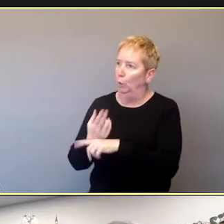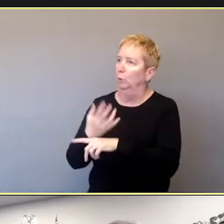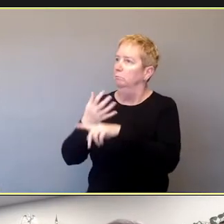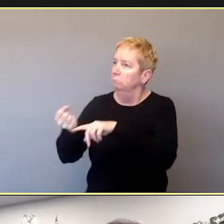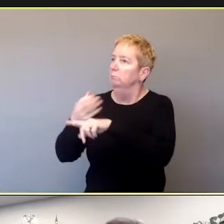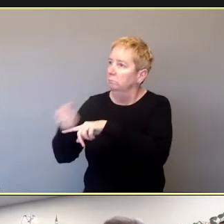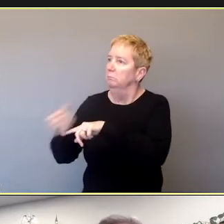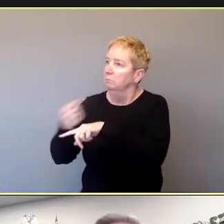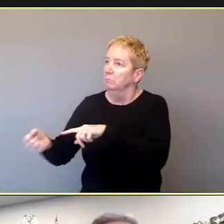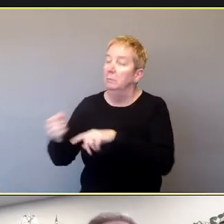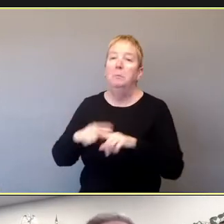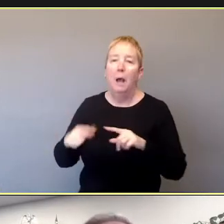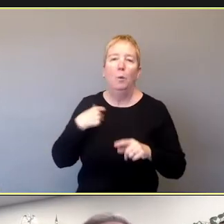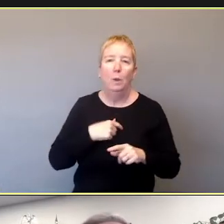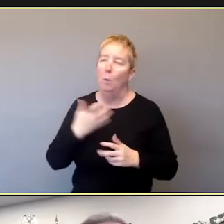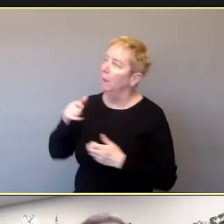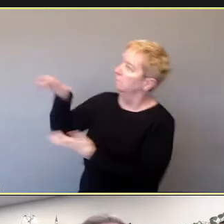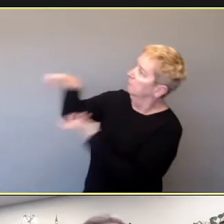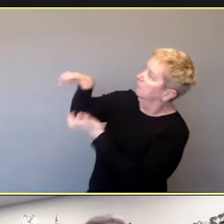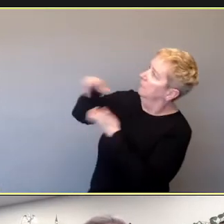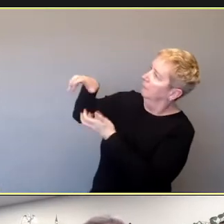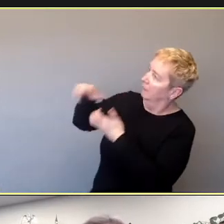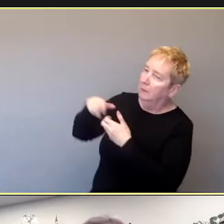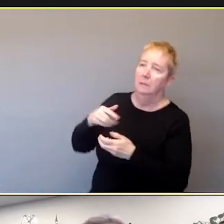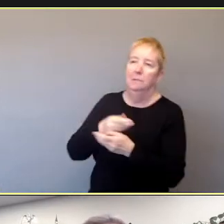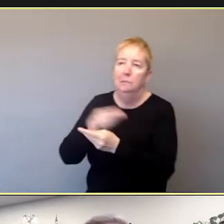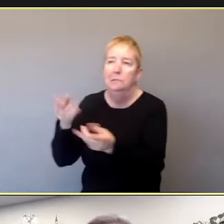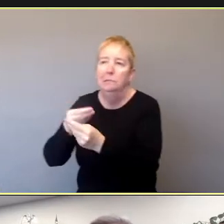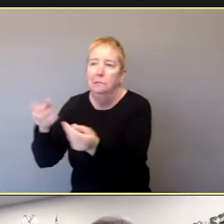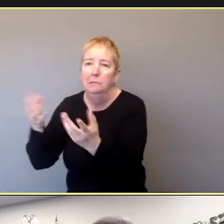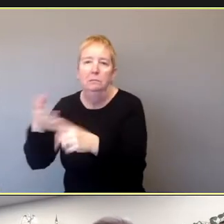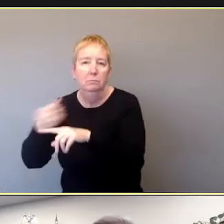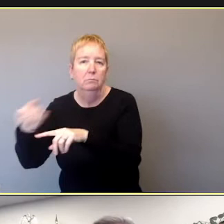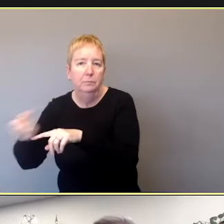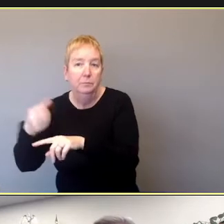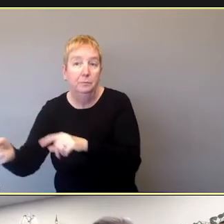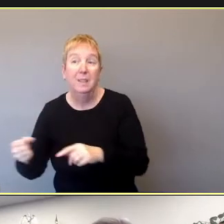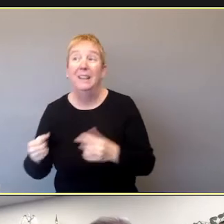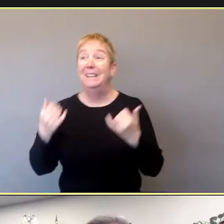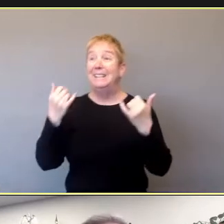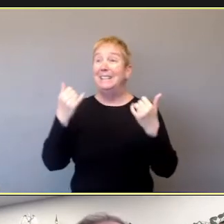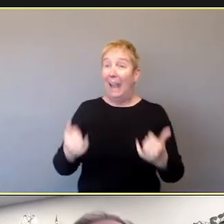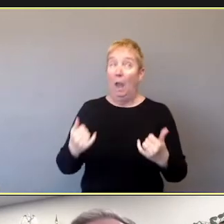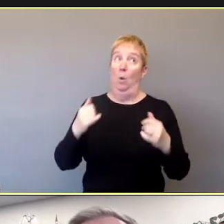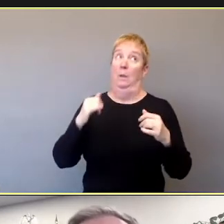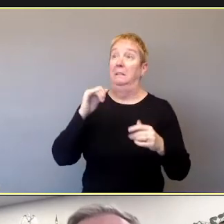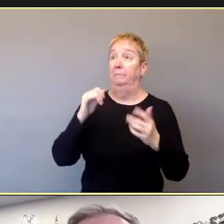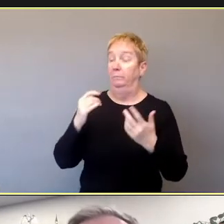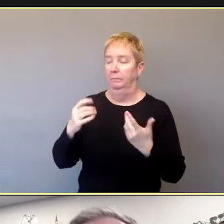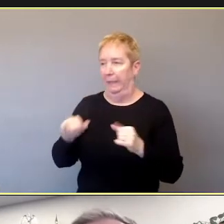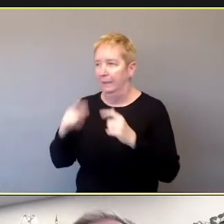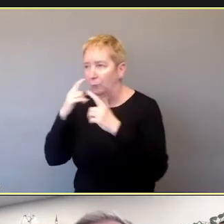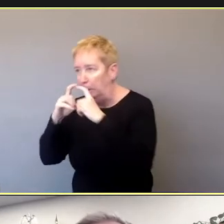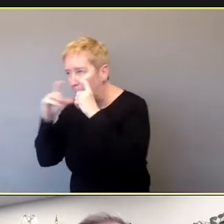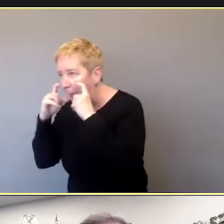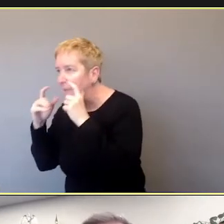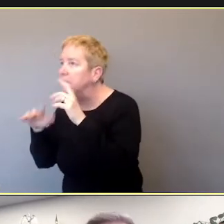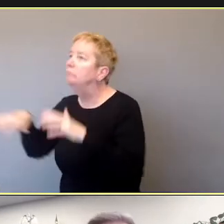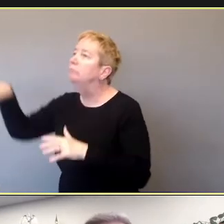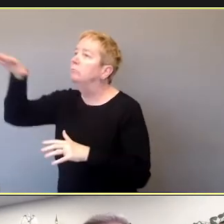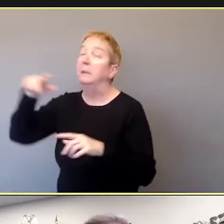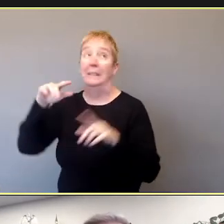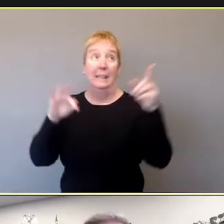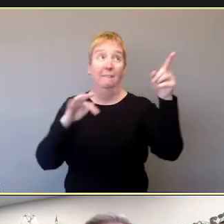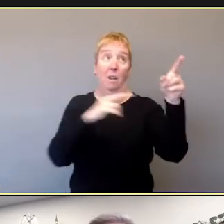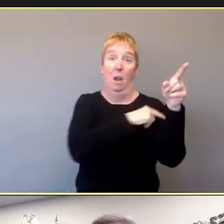the mask mandate has been taken back for all but healthcare facilities. The other thing that's been a recent change is